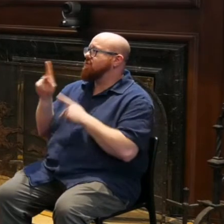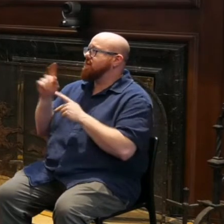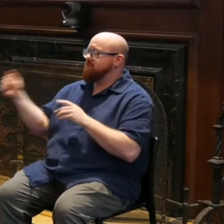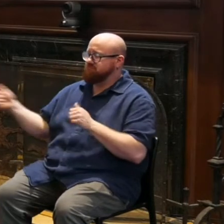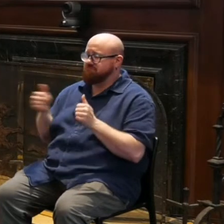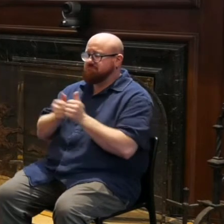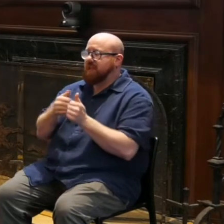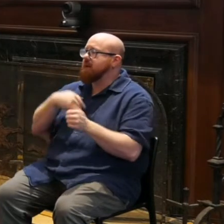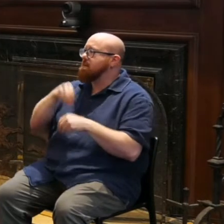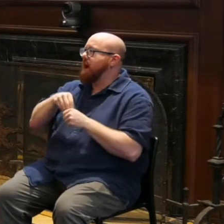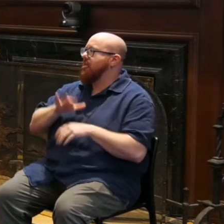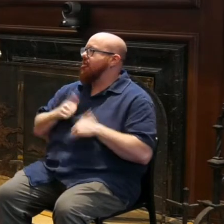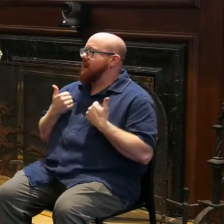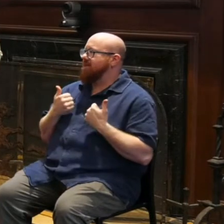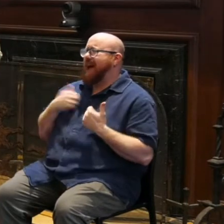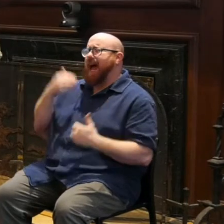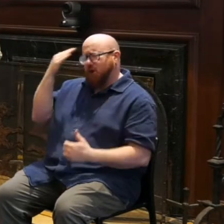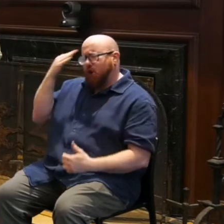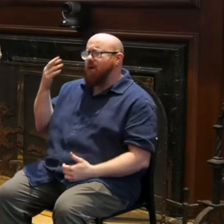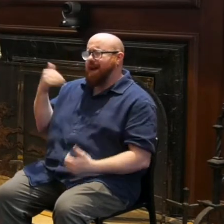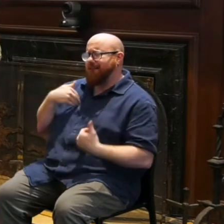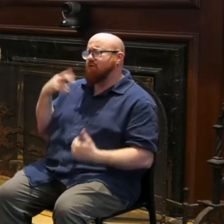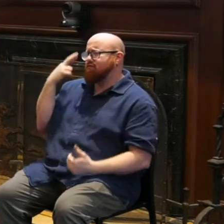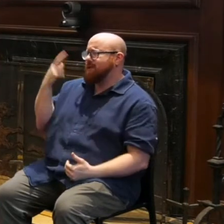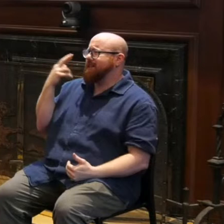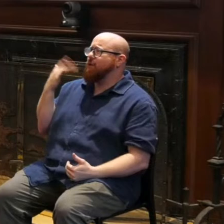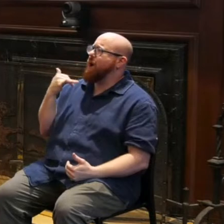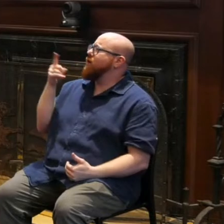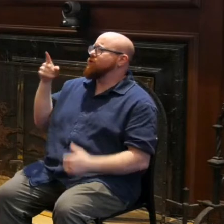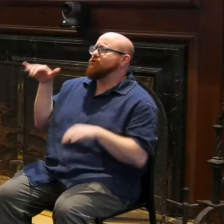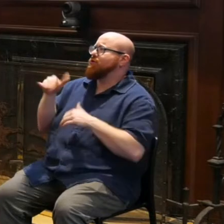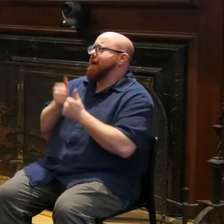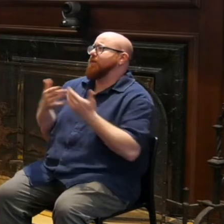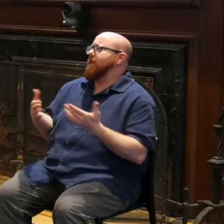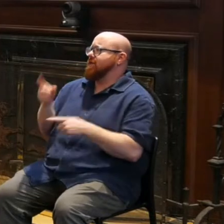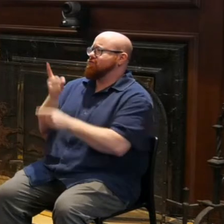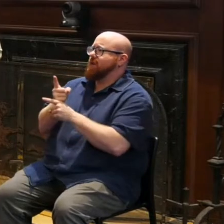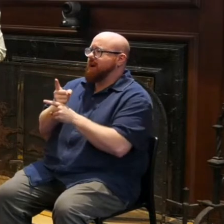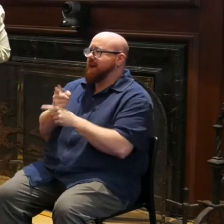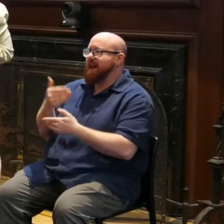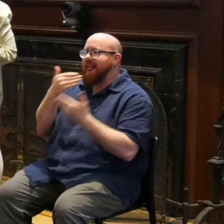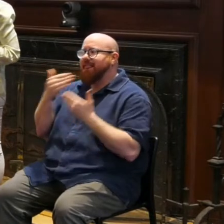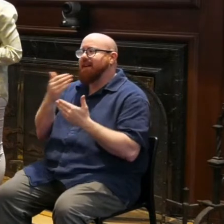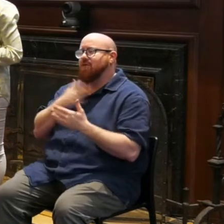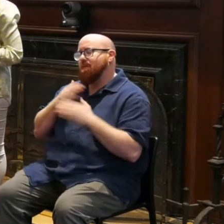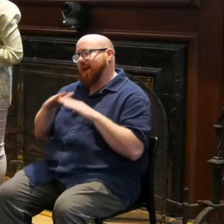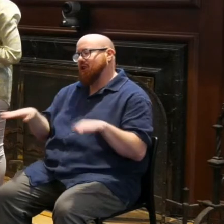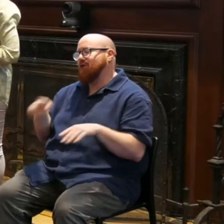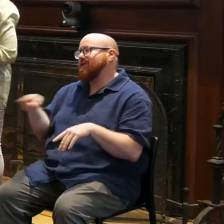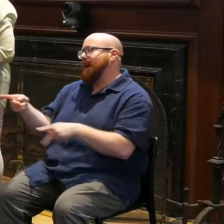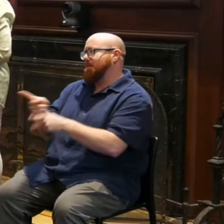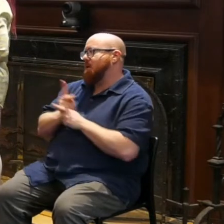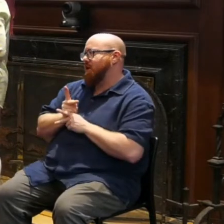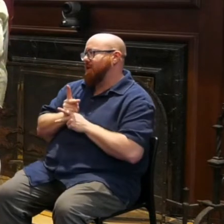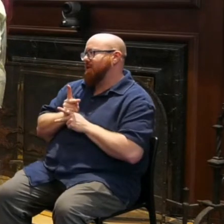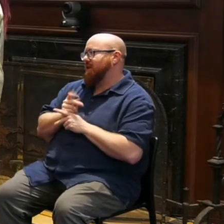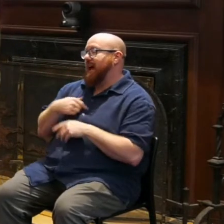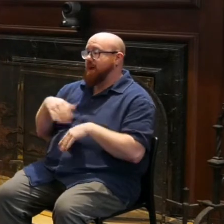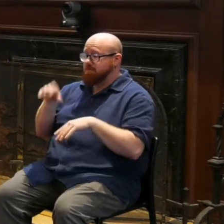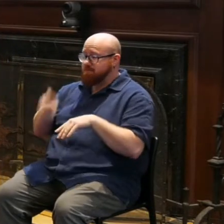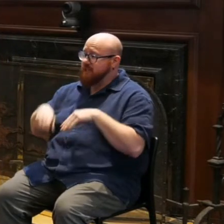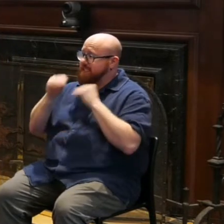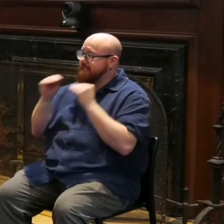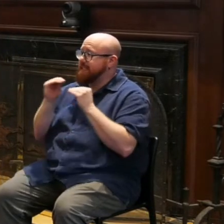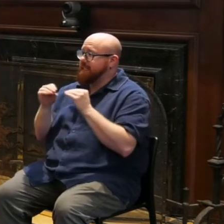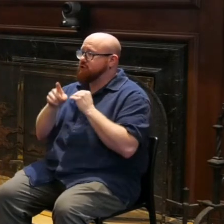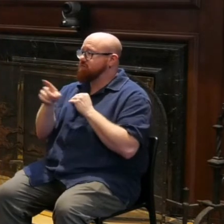it's a reason because you do everything right. Thank you for my children you let me borrow. I have to teach them the right way because they're the